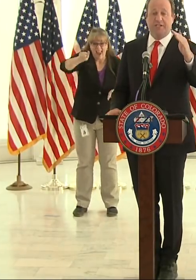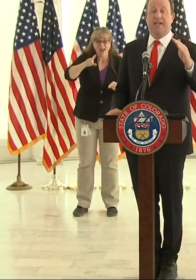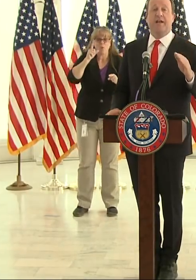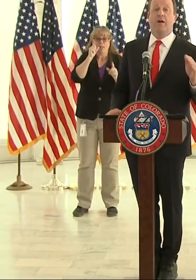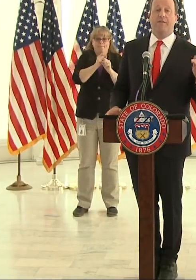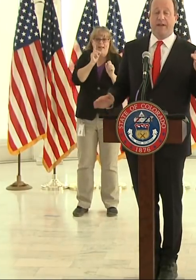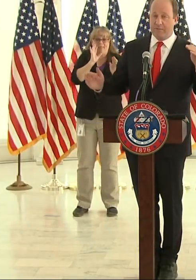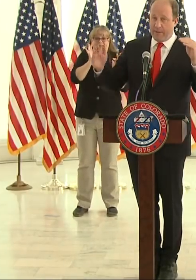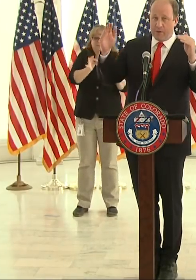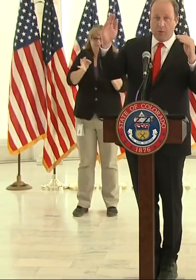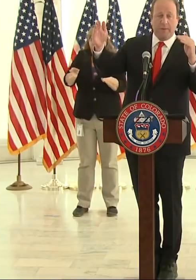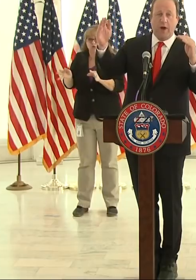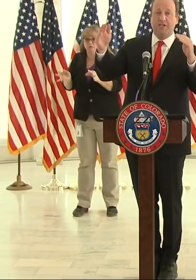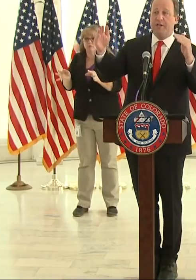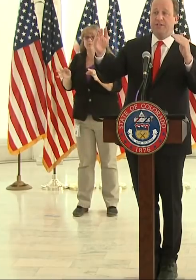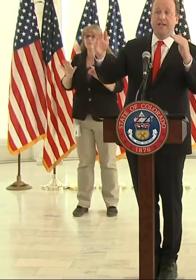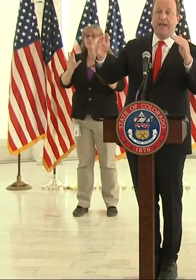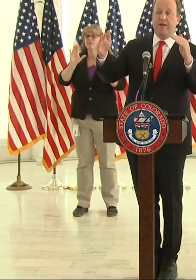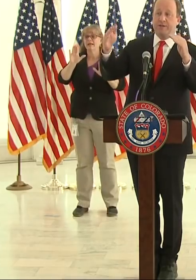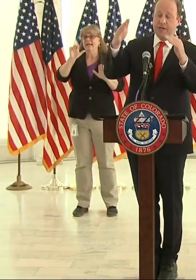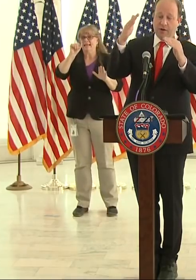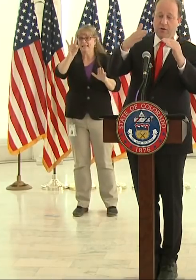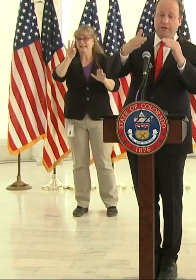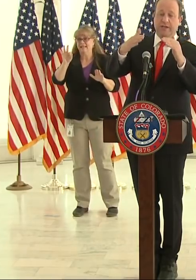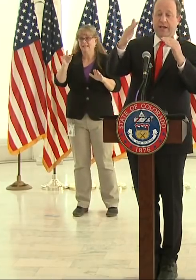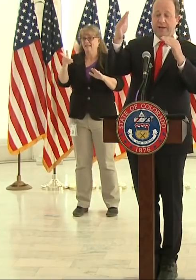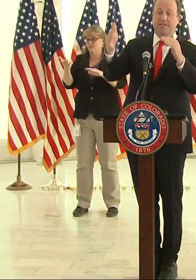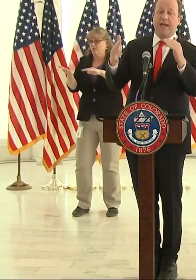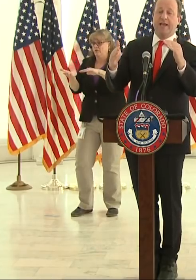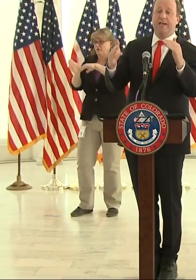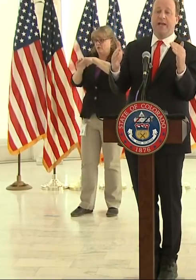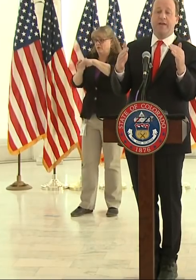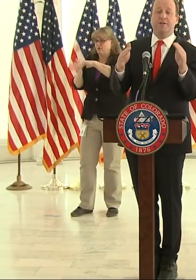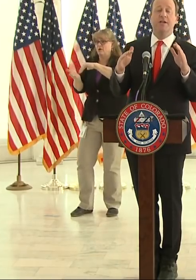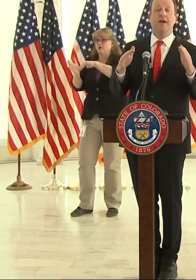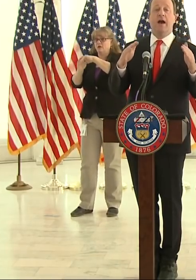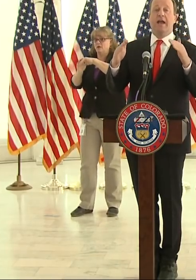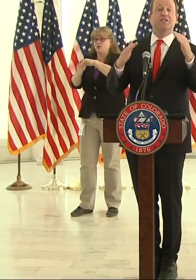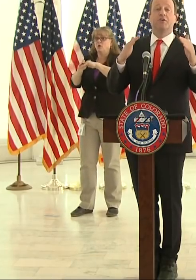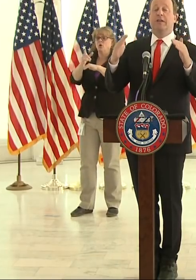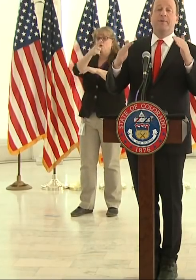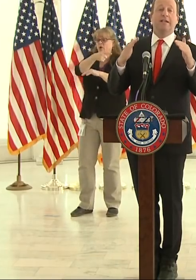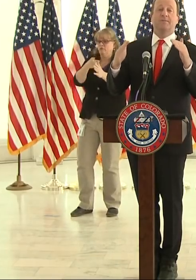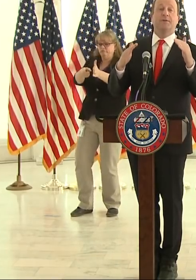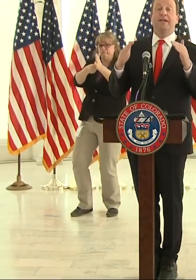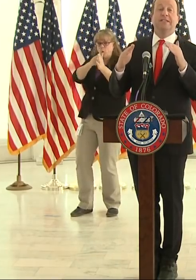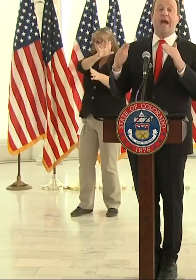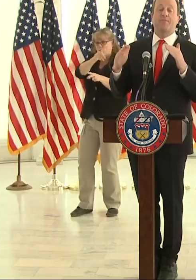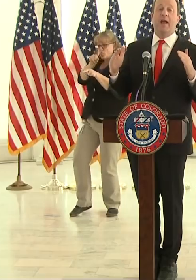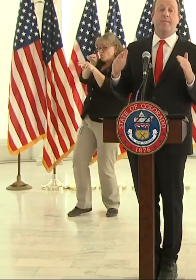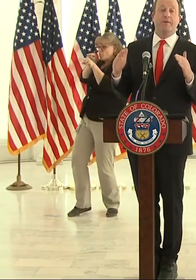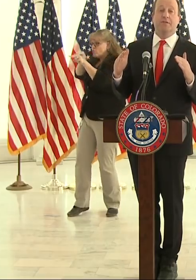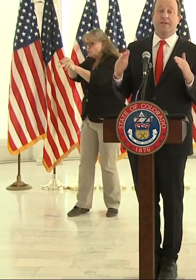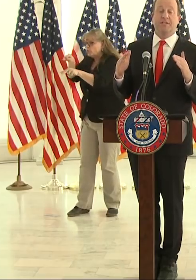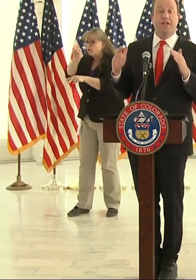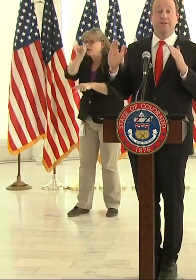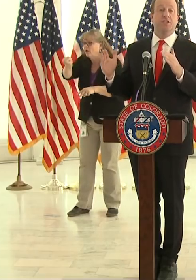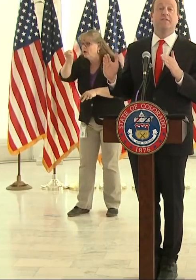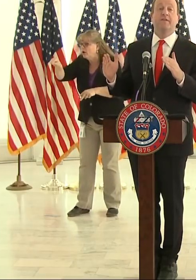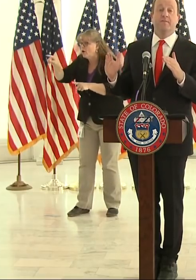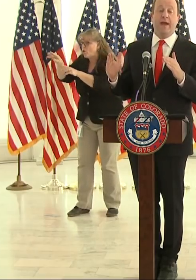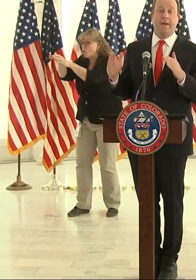it starts to take off, and remember, we'll be watching those indicators, early indicators, lagging indicators, it's certainly possible the exact parameters of